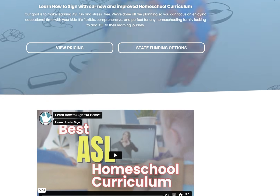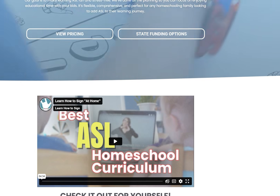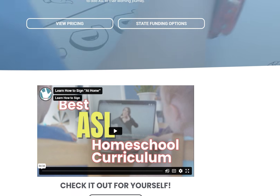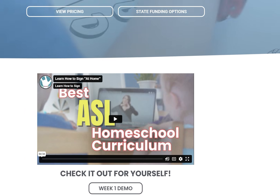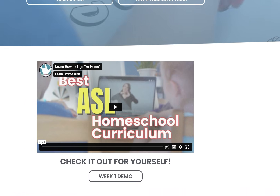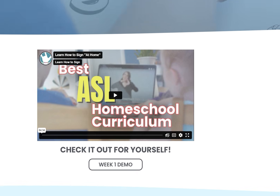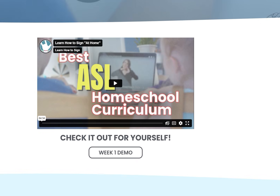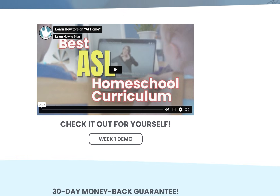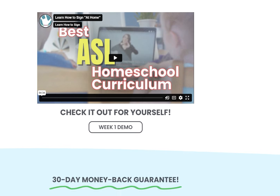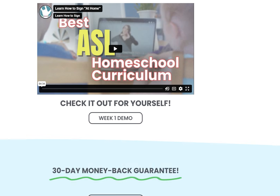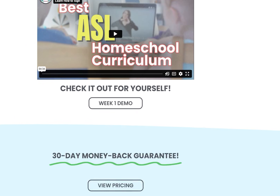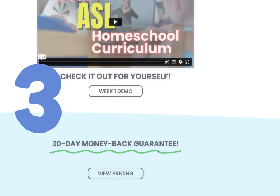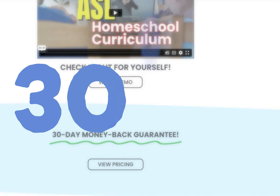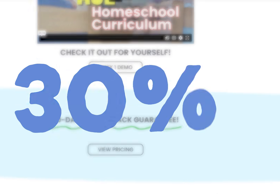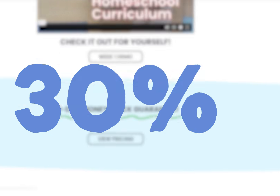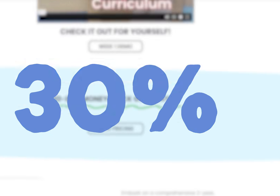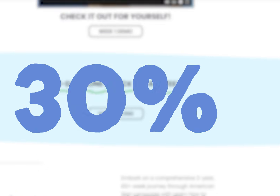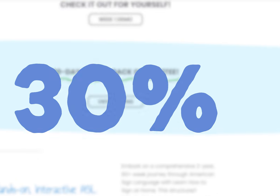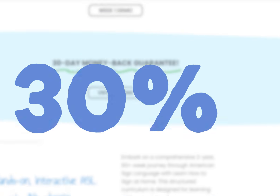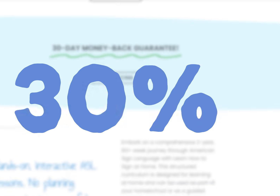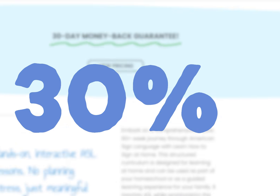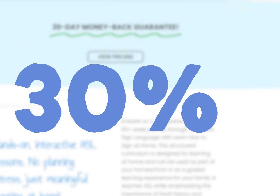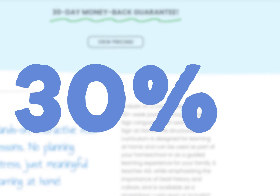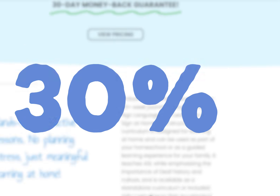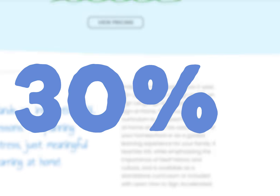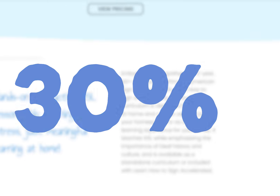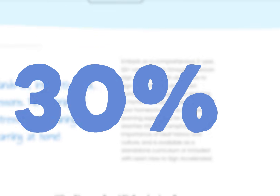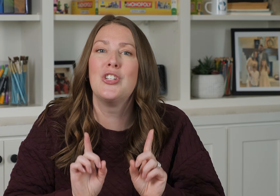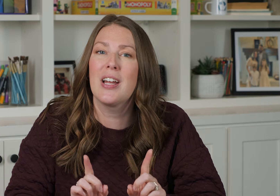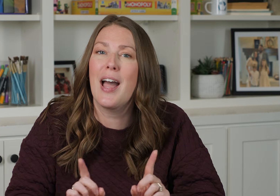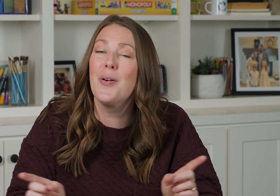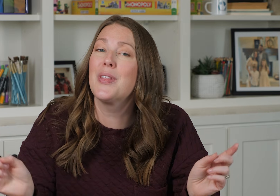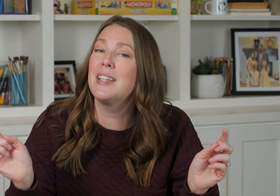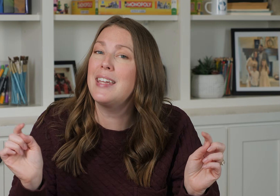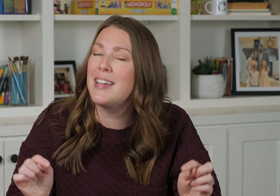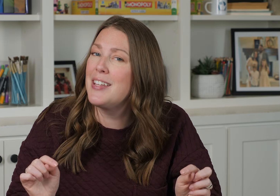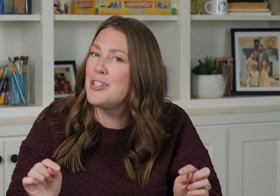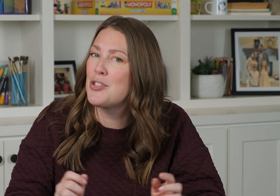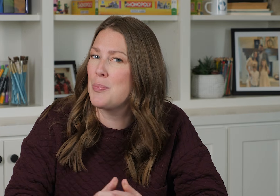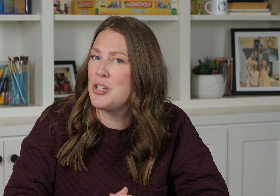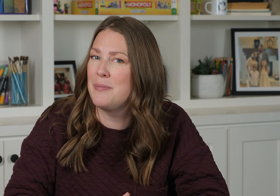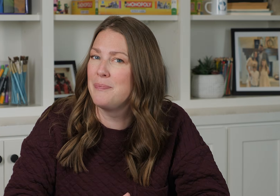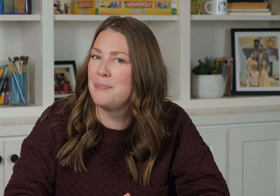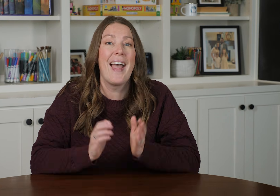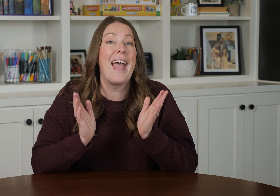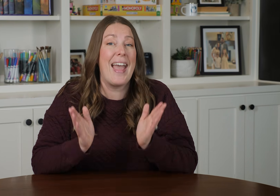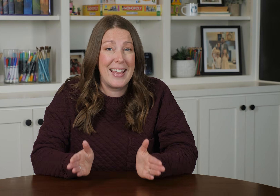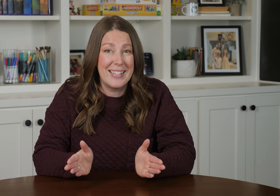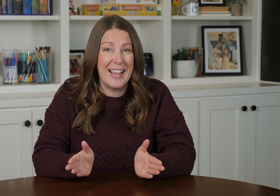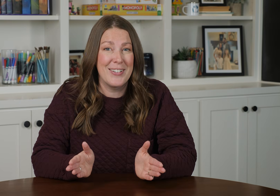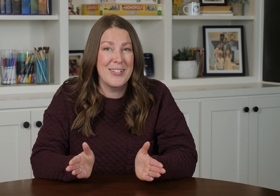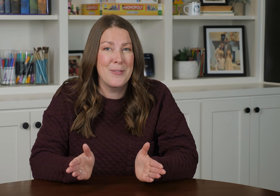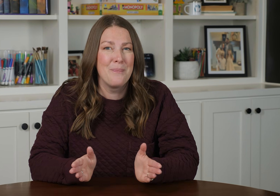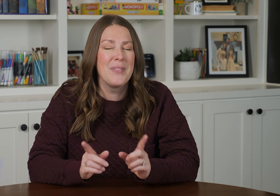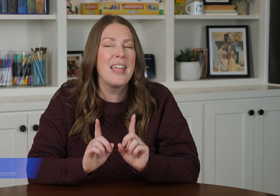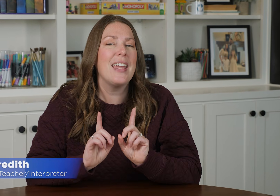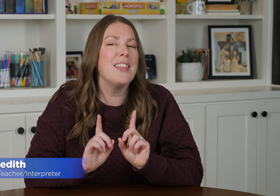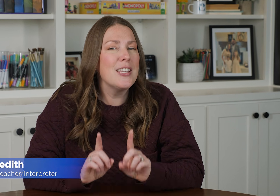Home curriculum is 30% off through the end of the month. Check out the link in the description. Hey signers! In this